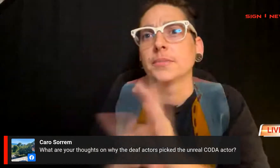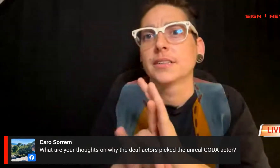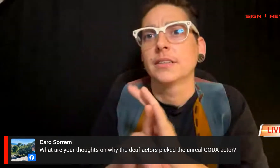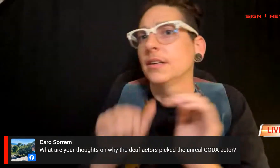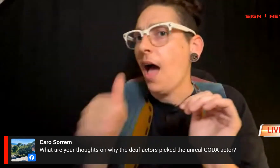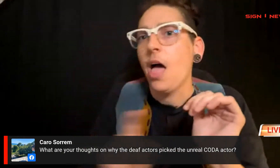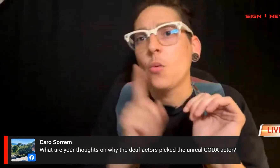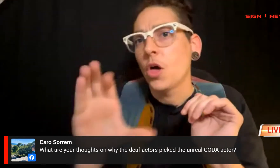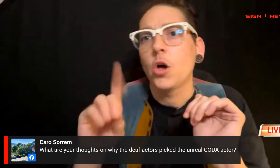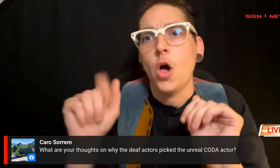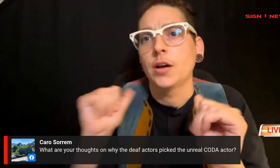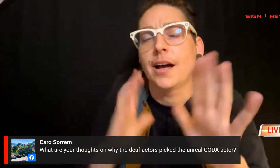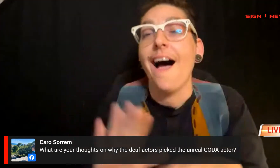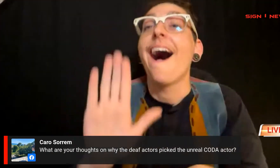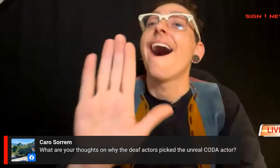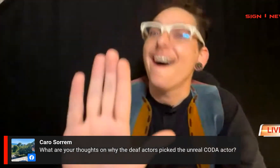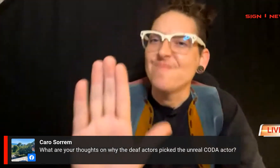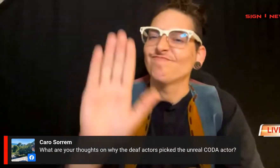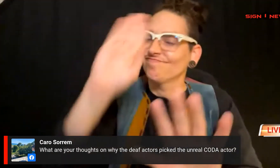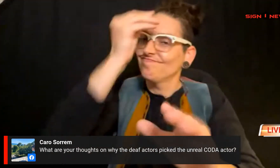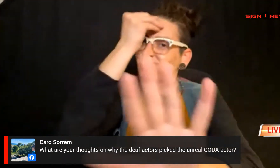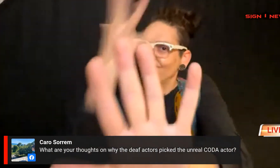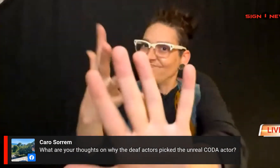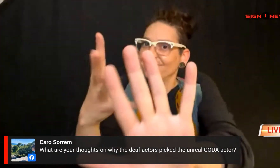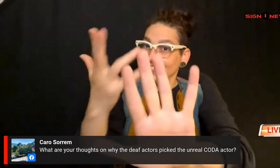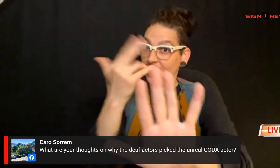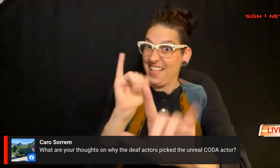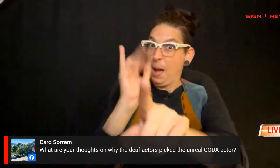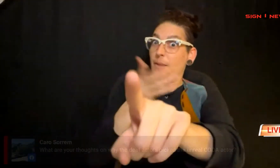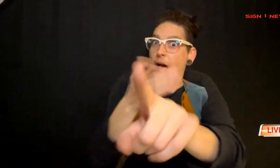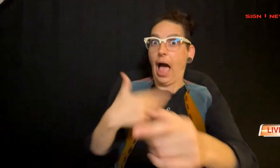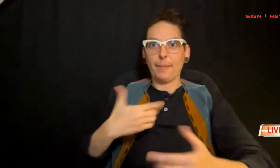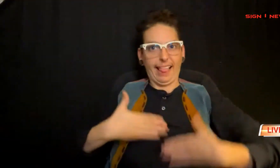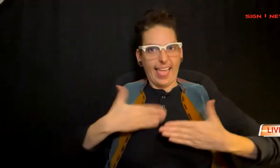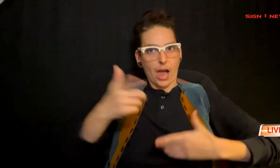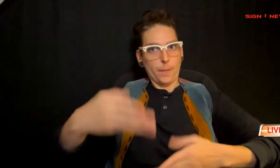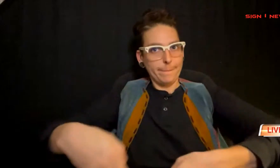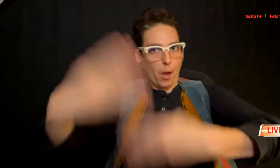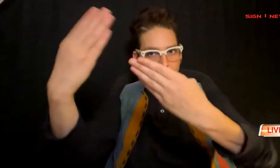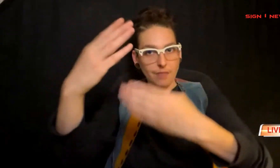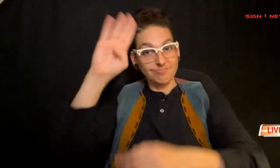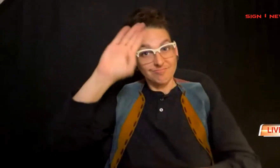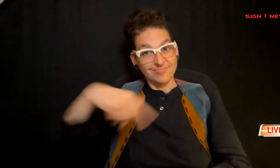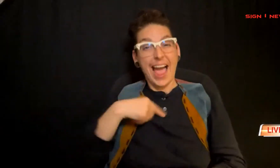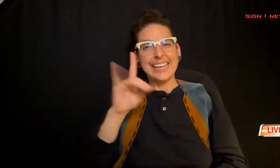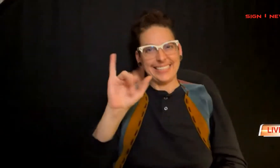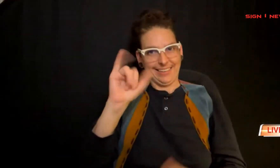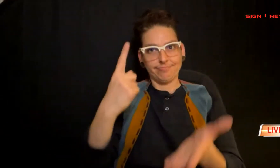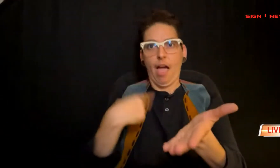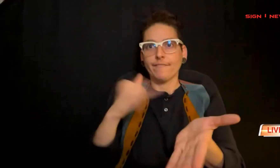What are your thoughts on why the deaf actors picked the Unreal Coda actor? I'm glad you brought that